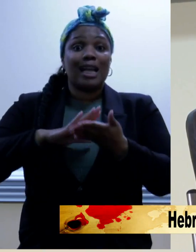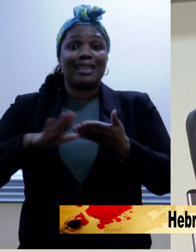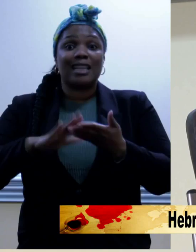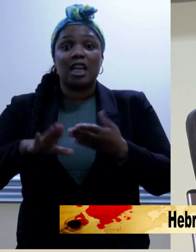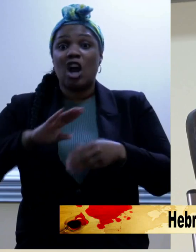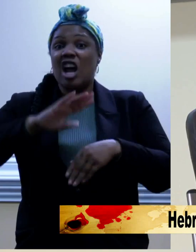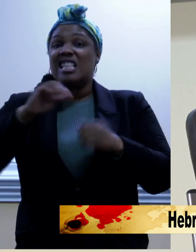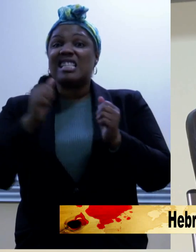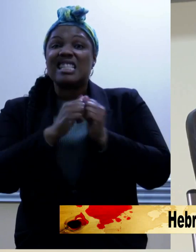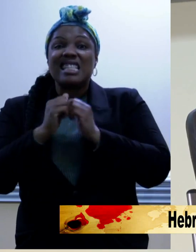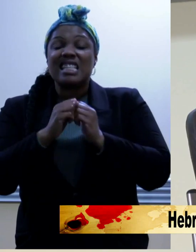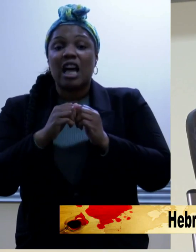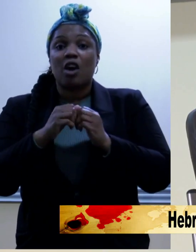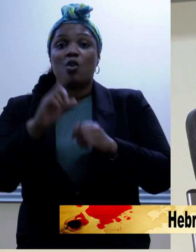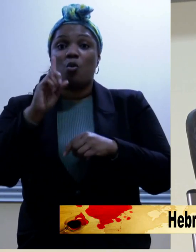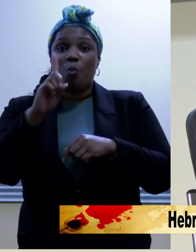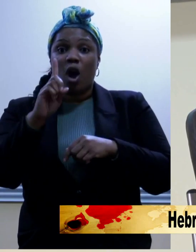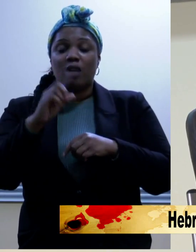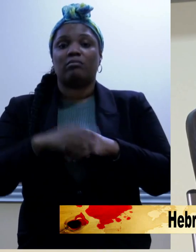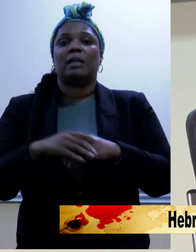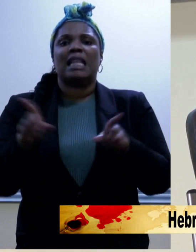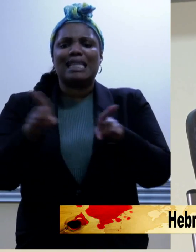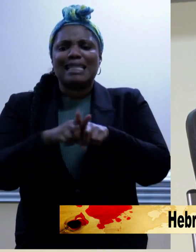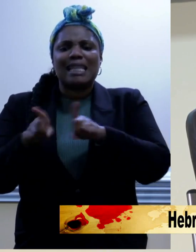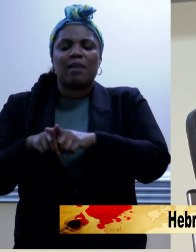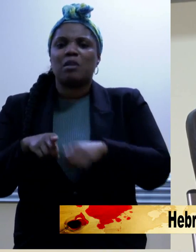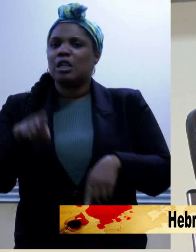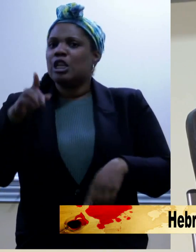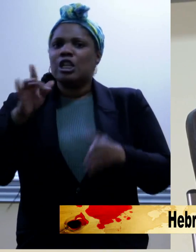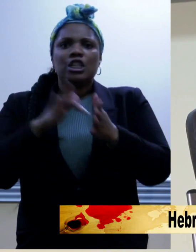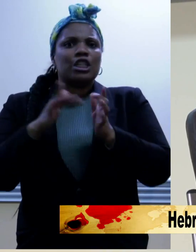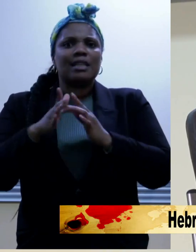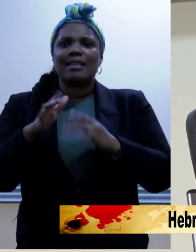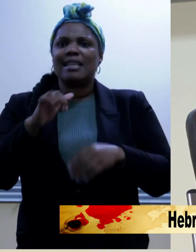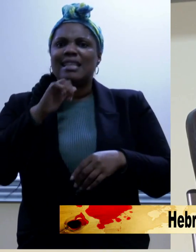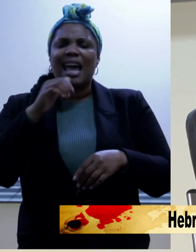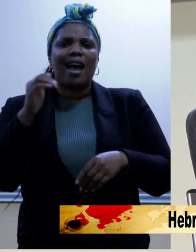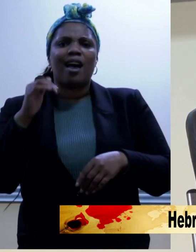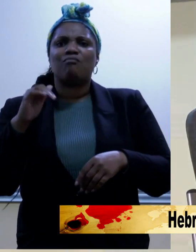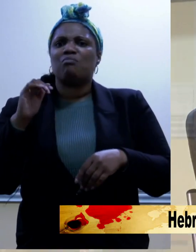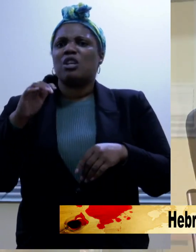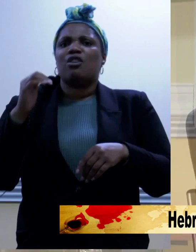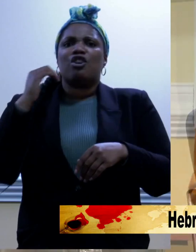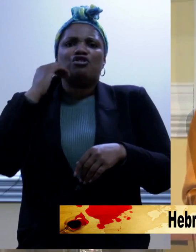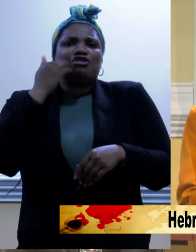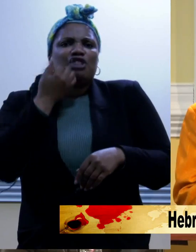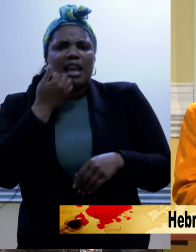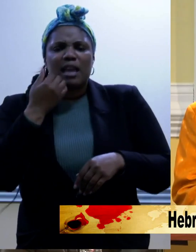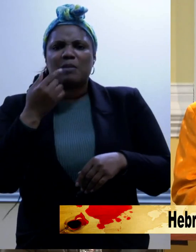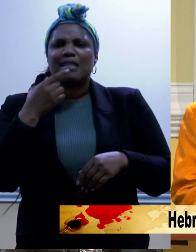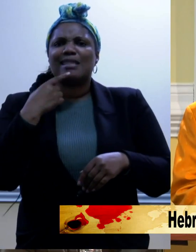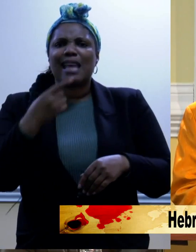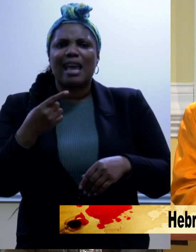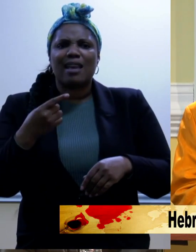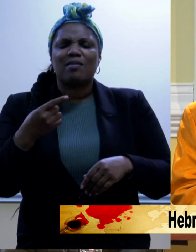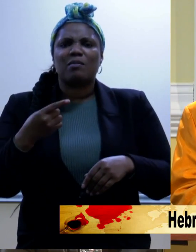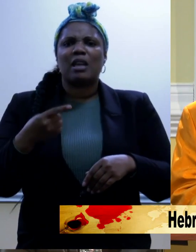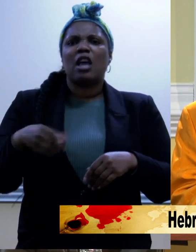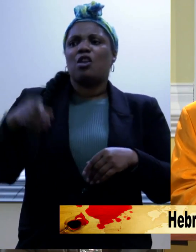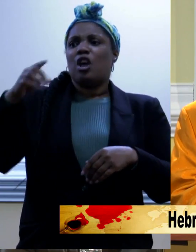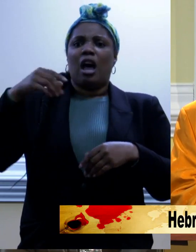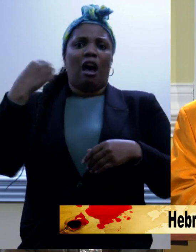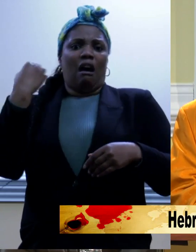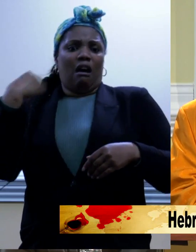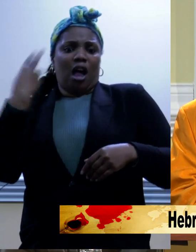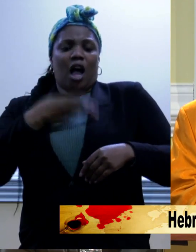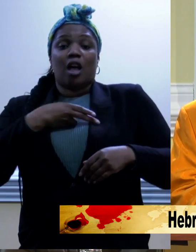one. Uh-huh. For which cause he is not ashamed to call them brethren. So he's not ashamed to call us brothers and